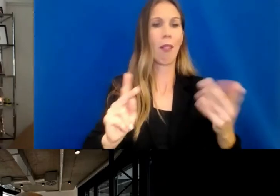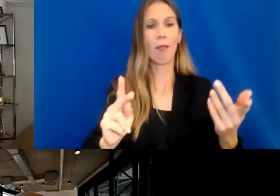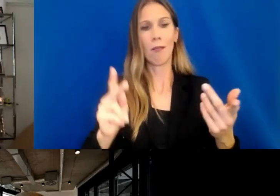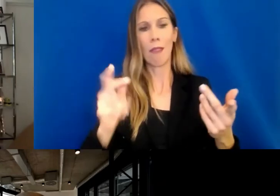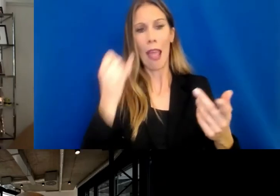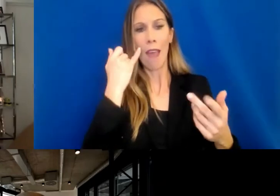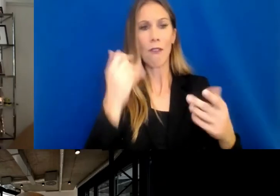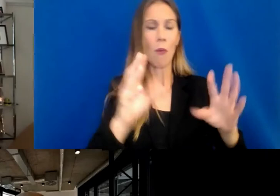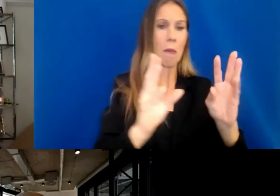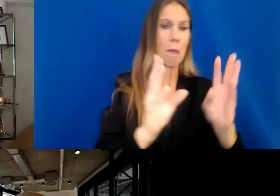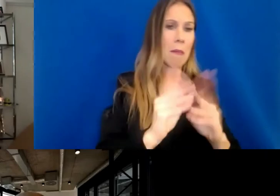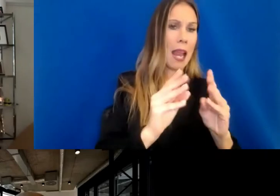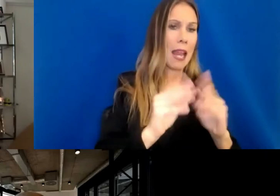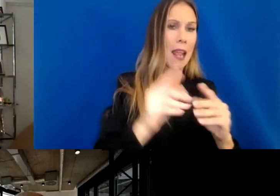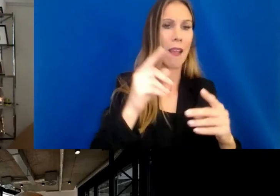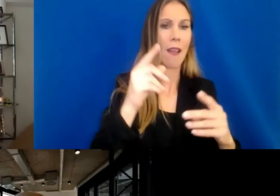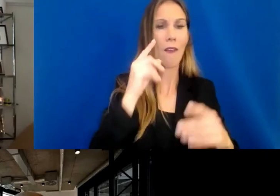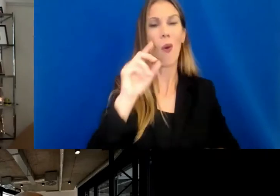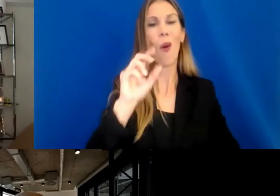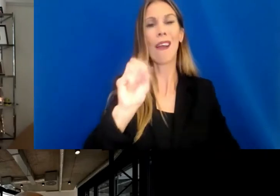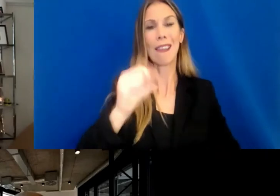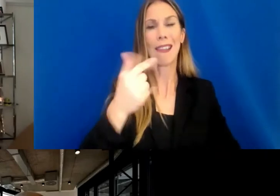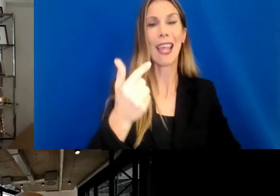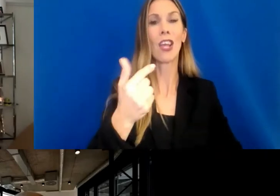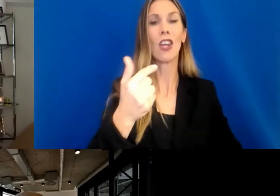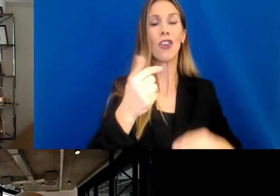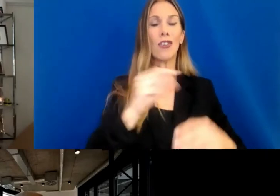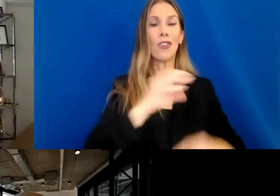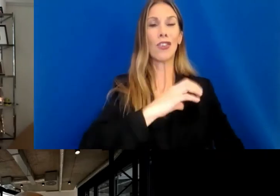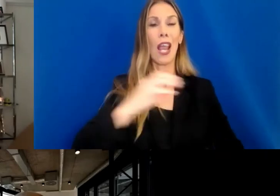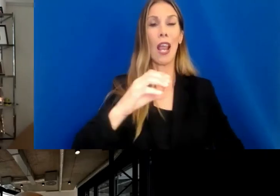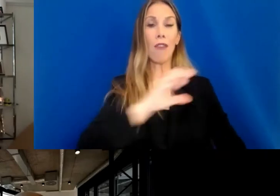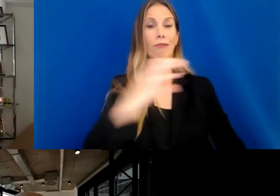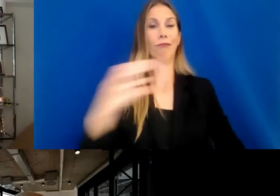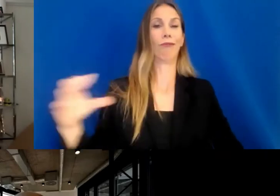held for SIG chairs, we include